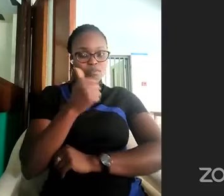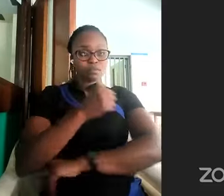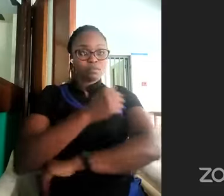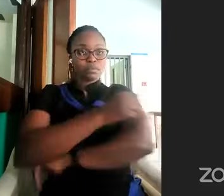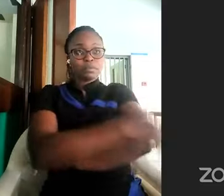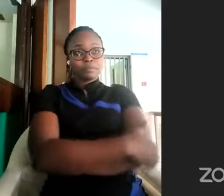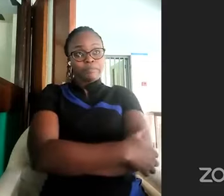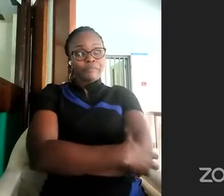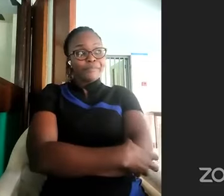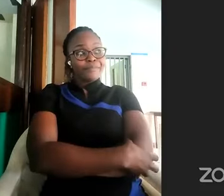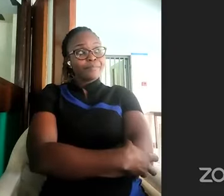We can hear you.